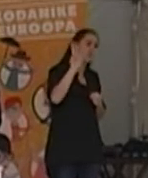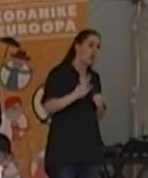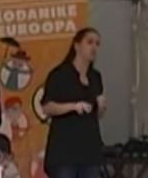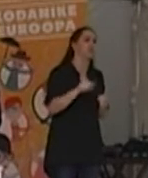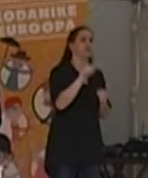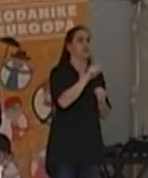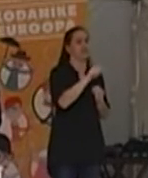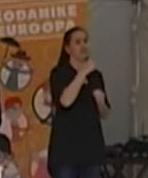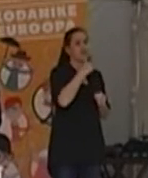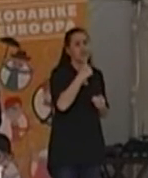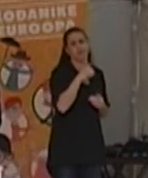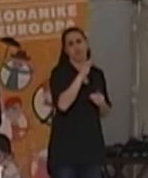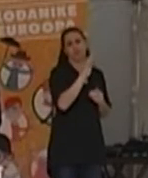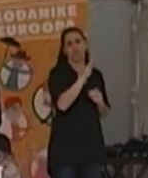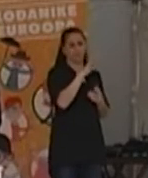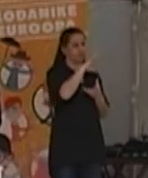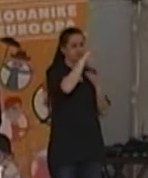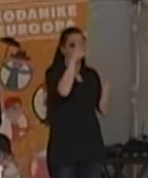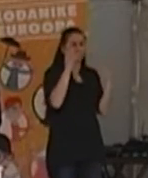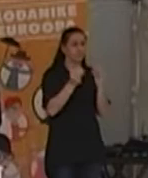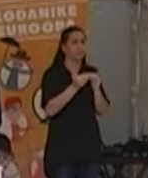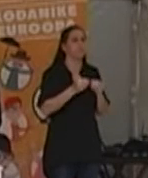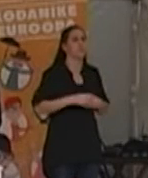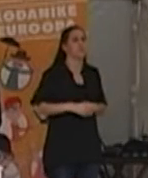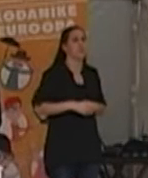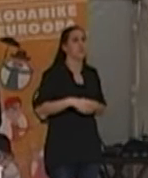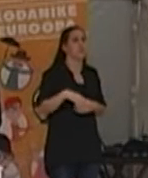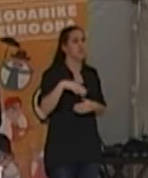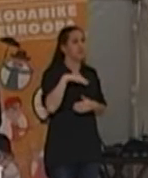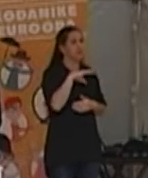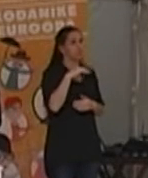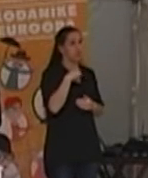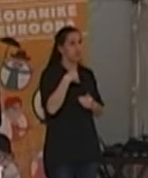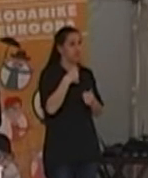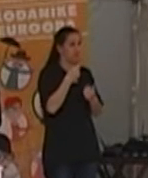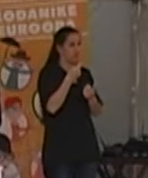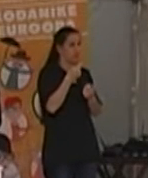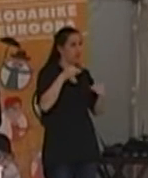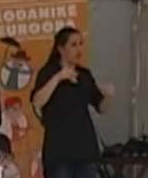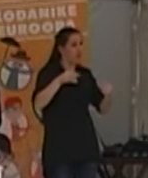Estonia, is that we have to coordinate ourselves with the development